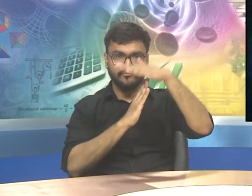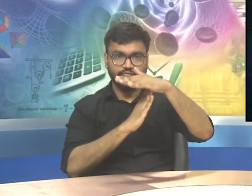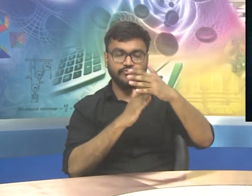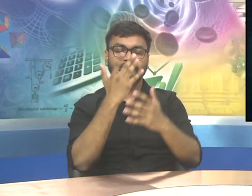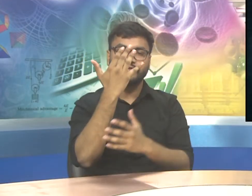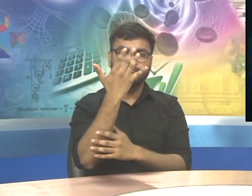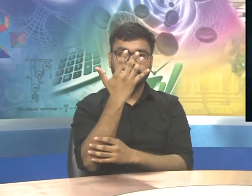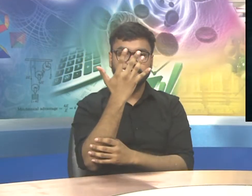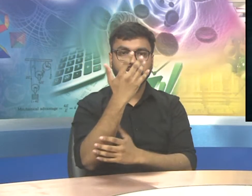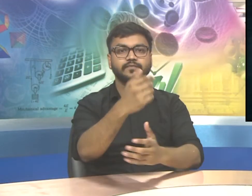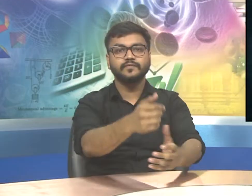Let's take a short break.